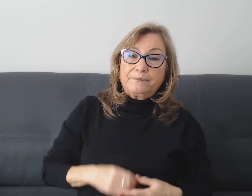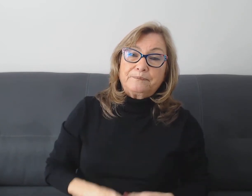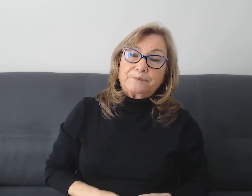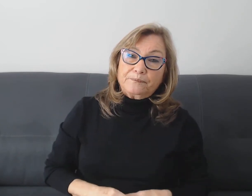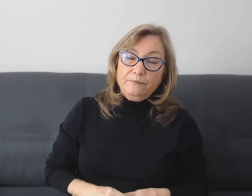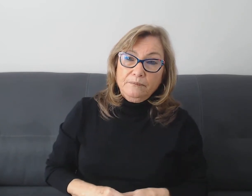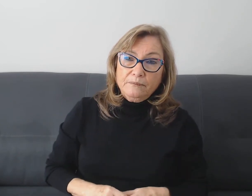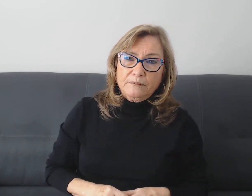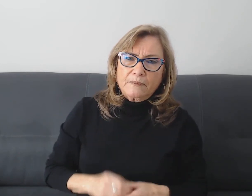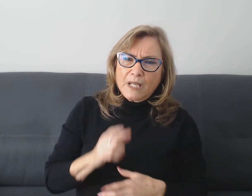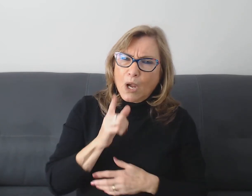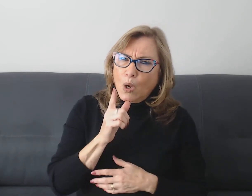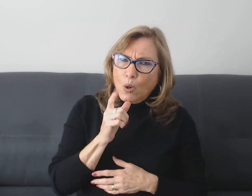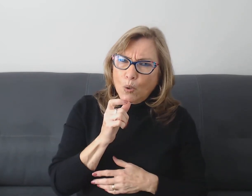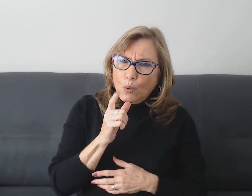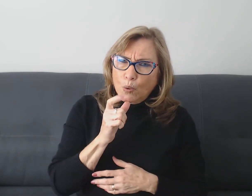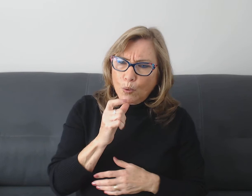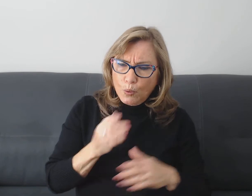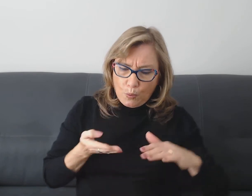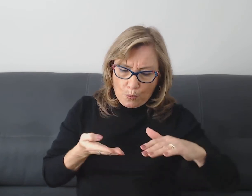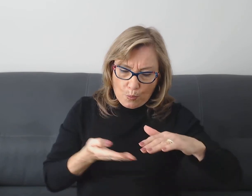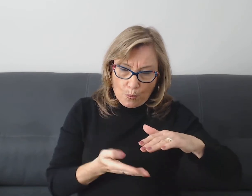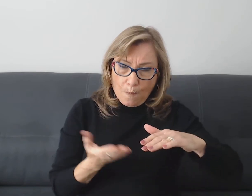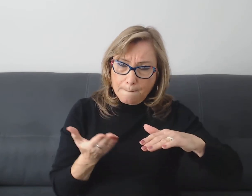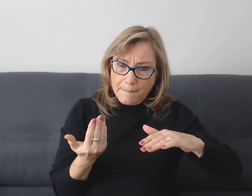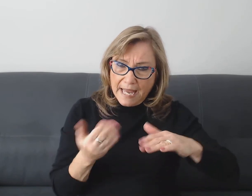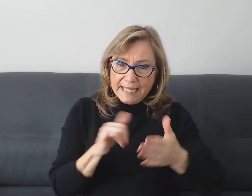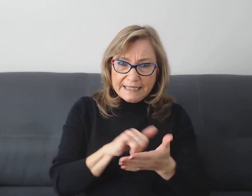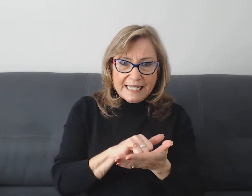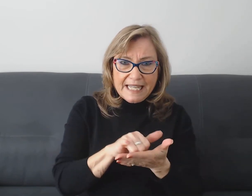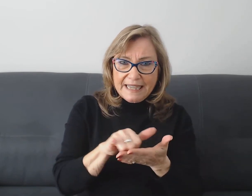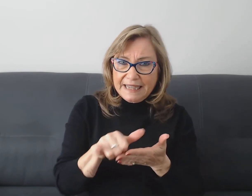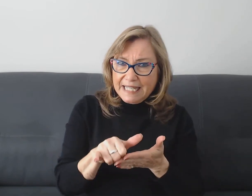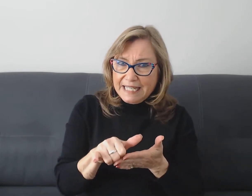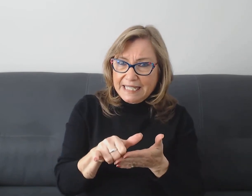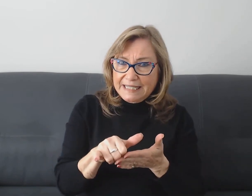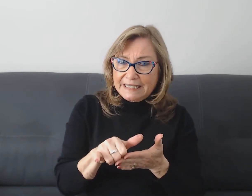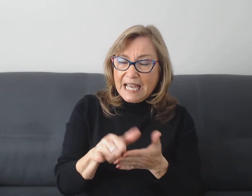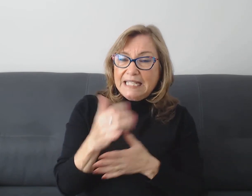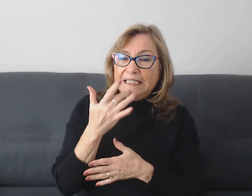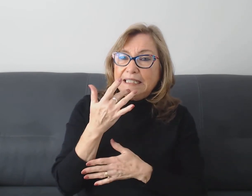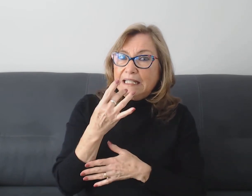who baked these delicious chocolate chip cookies?